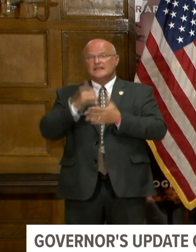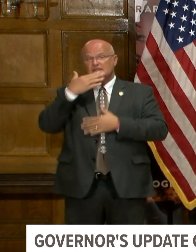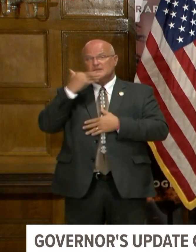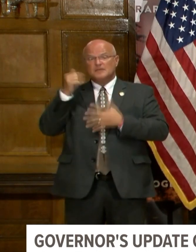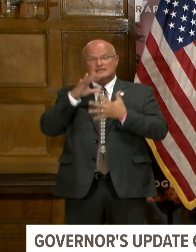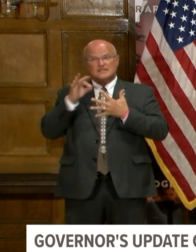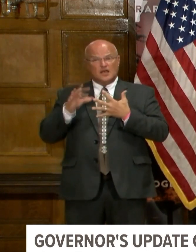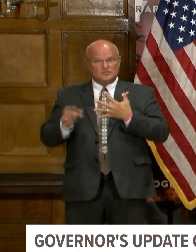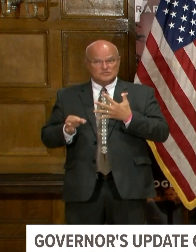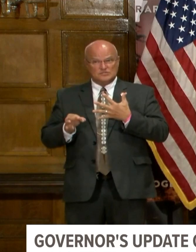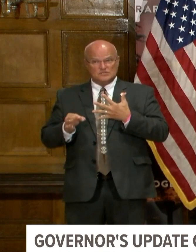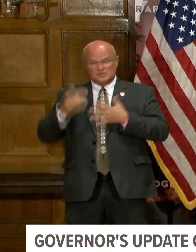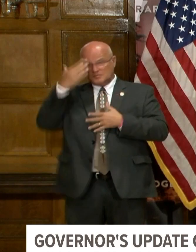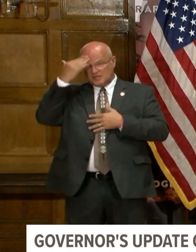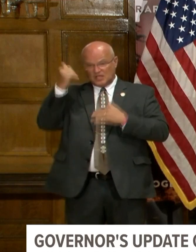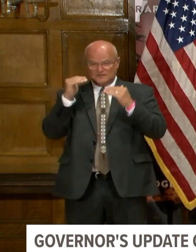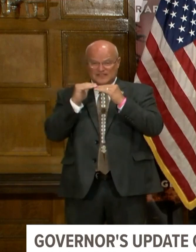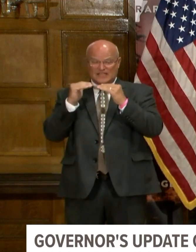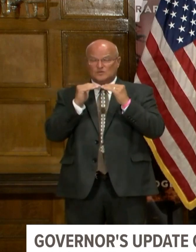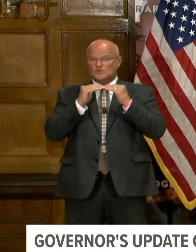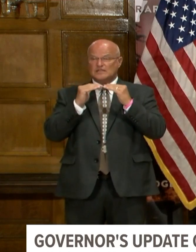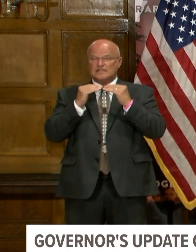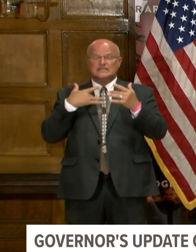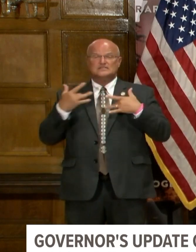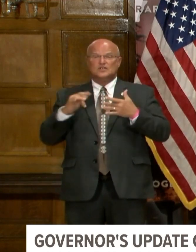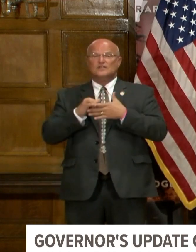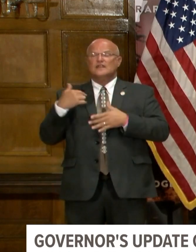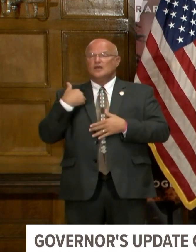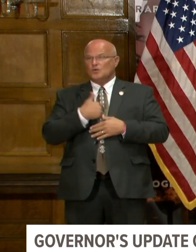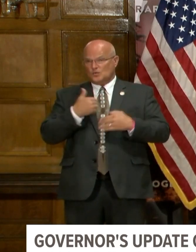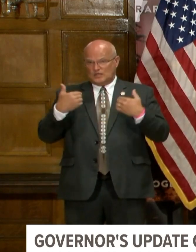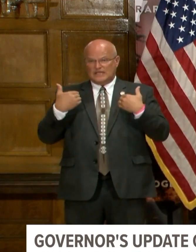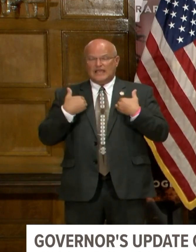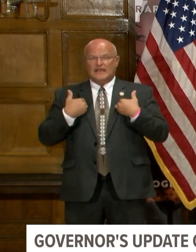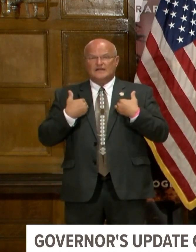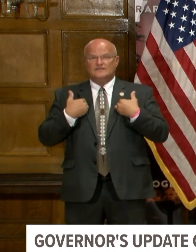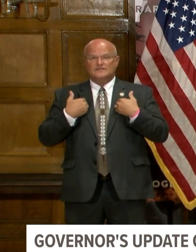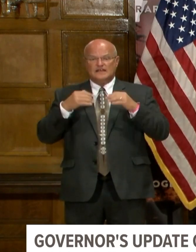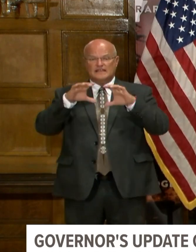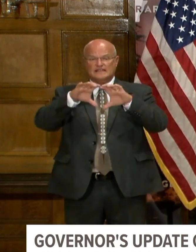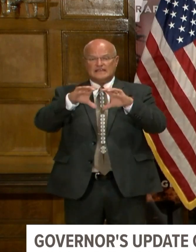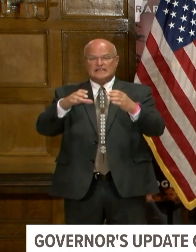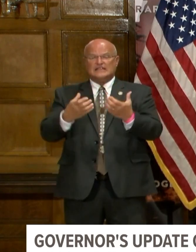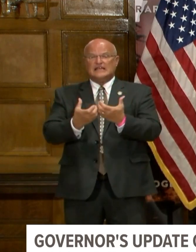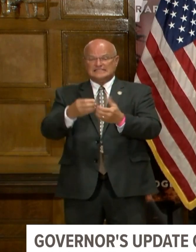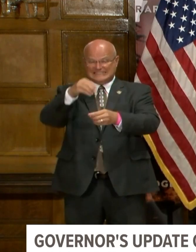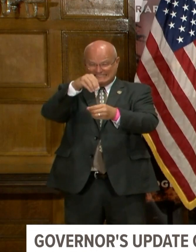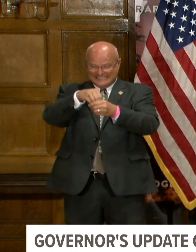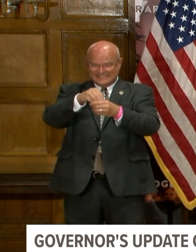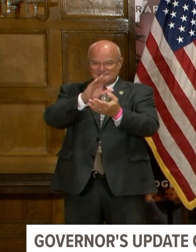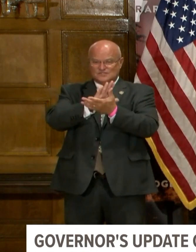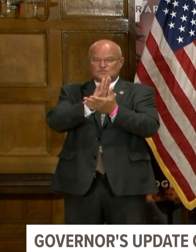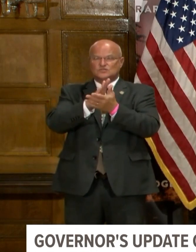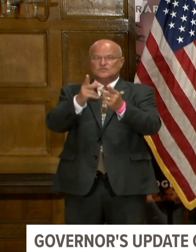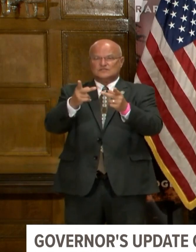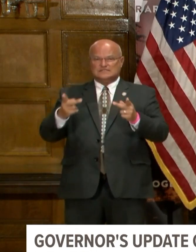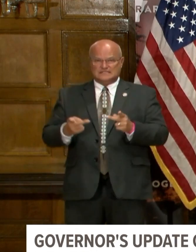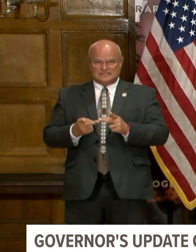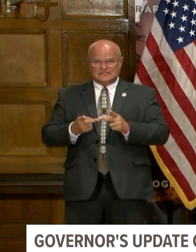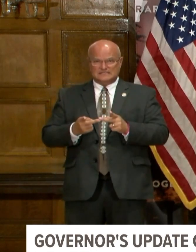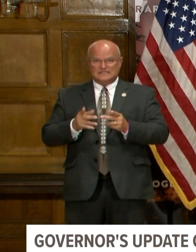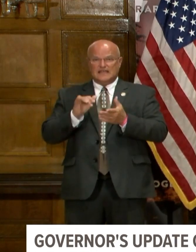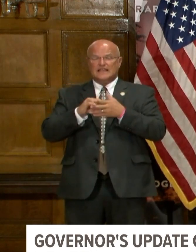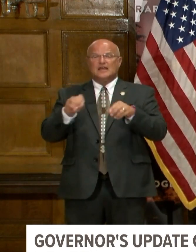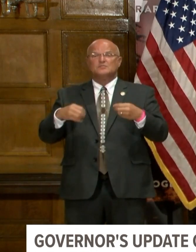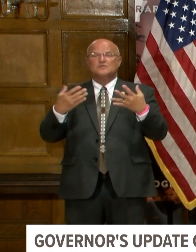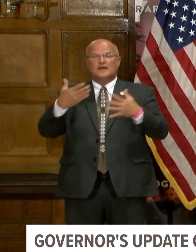best option, because of equity concerns, is that we have the classes in the school facilities.